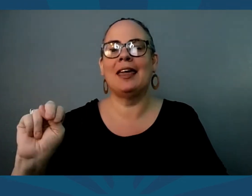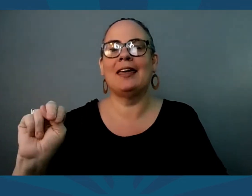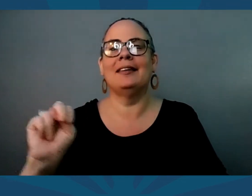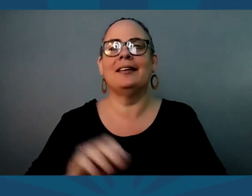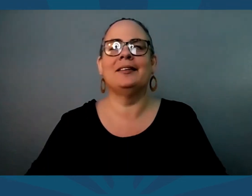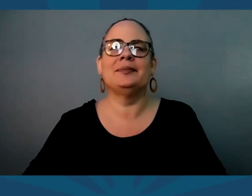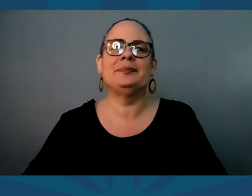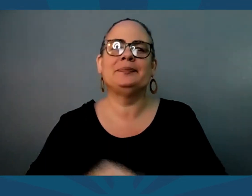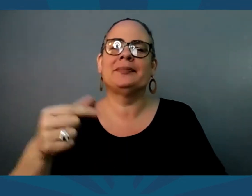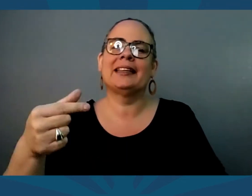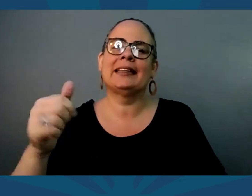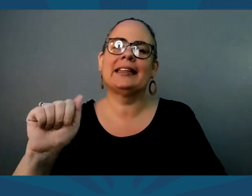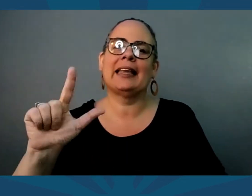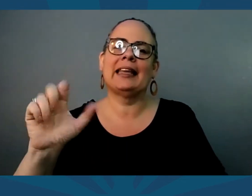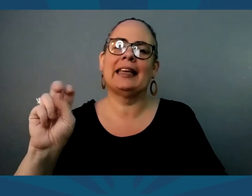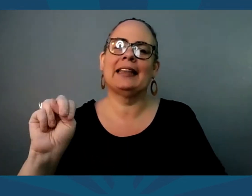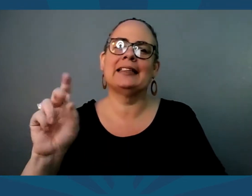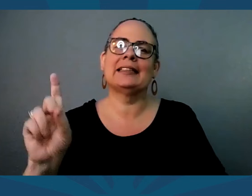Amy B. Chan,